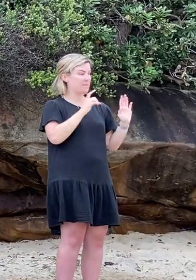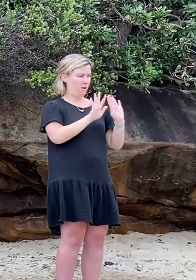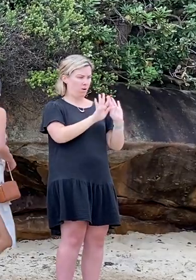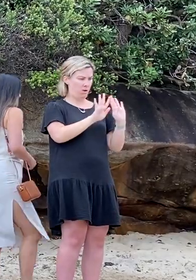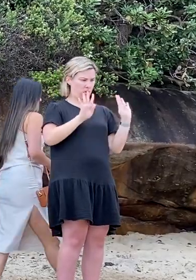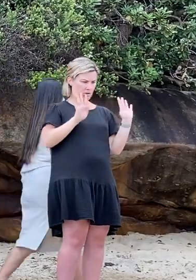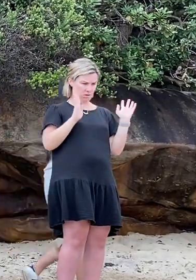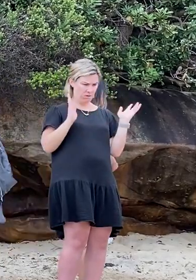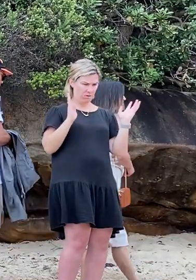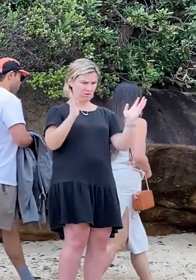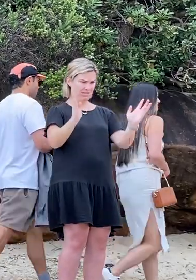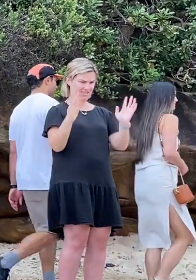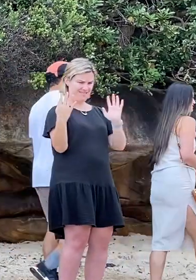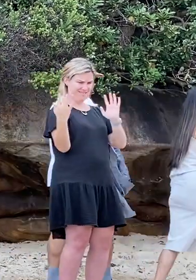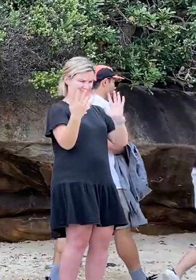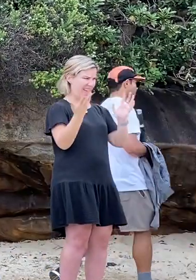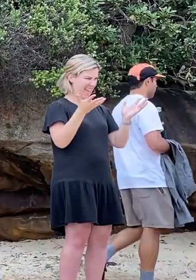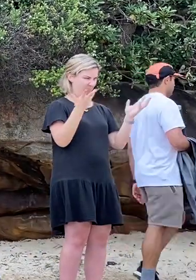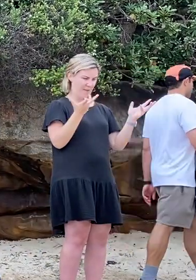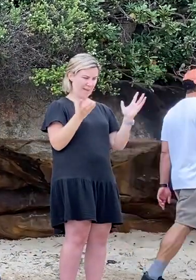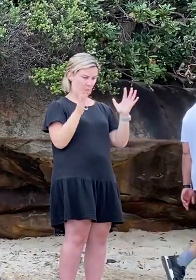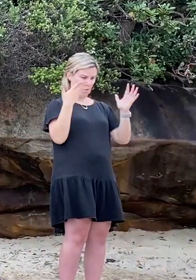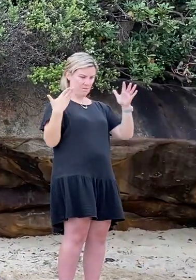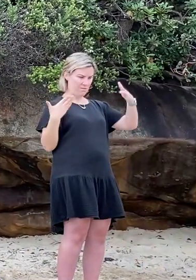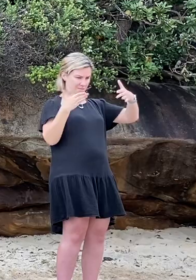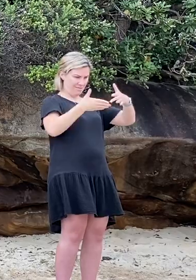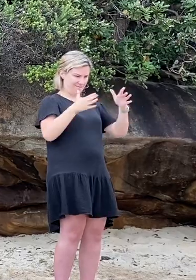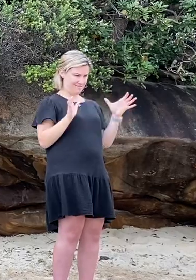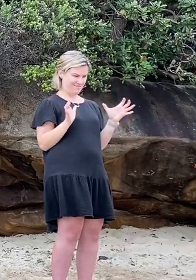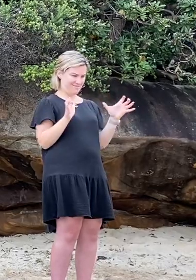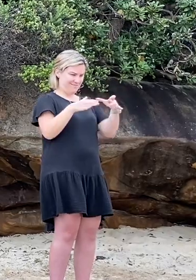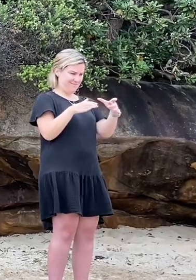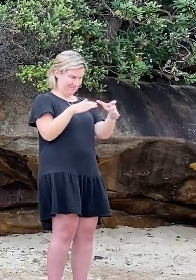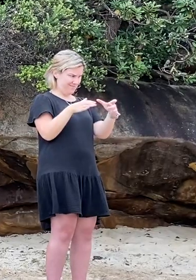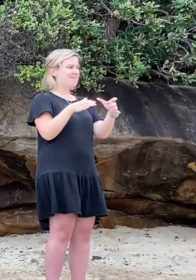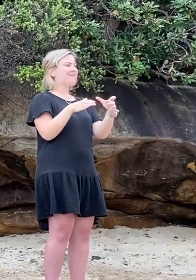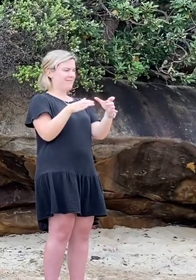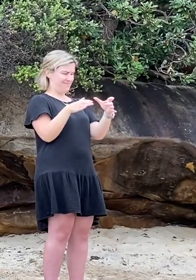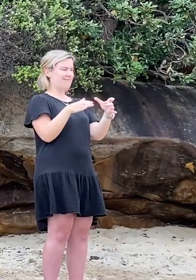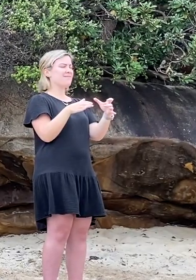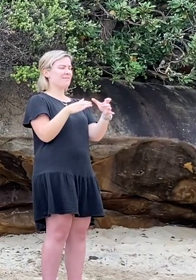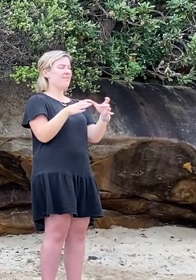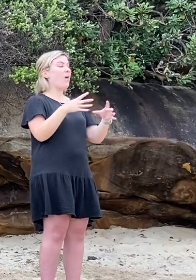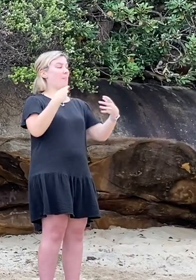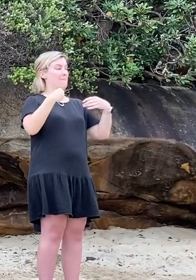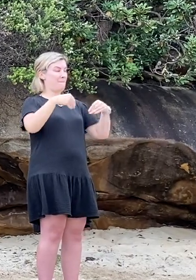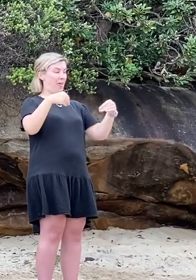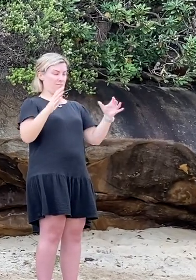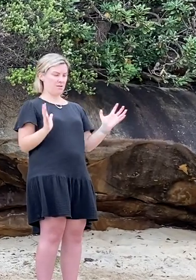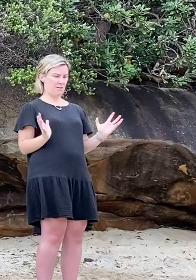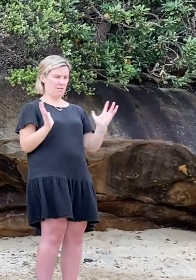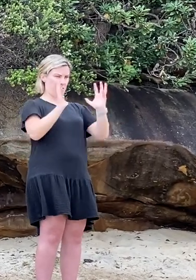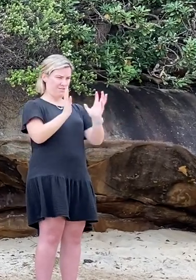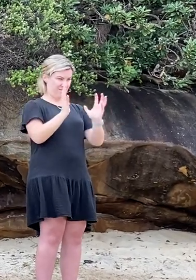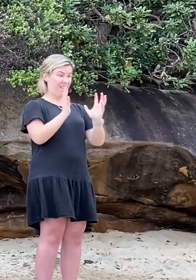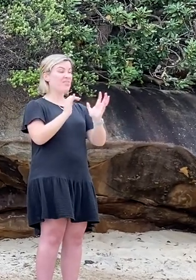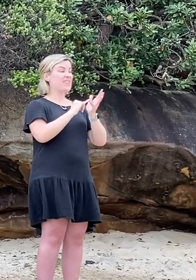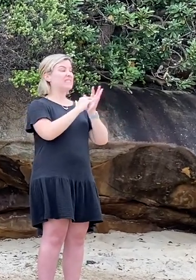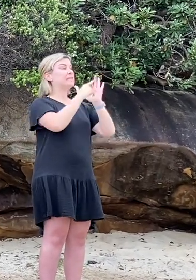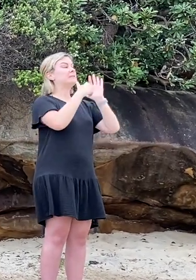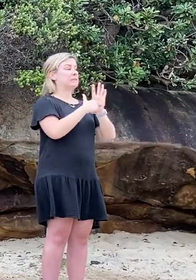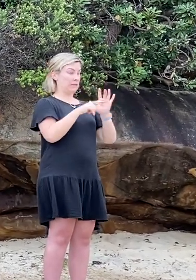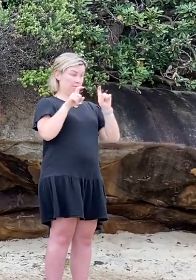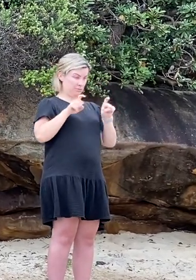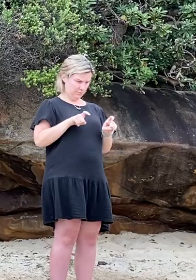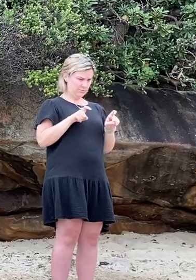be divided. The plaster cast goes on that, and then when that's set, it's all reinforced on the